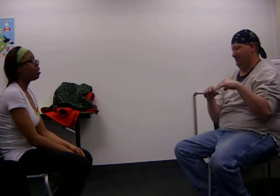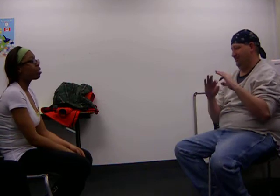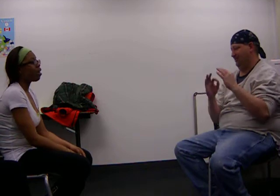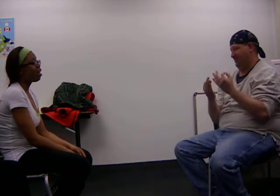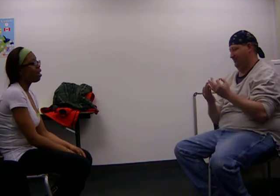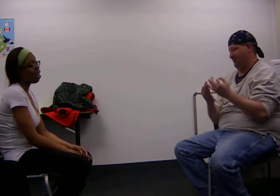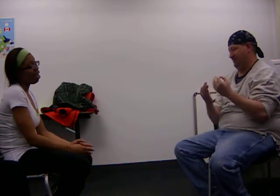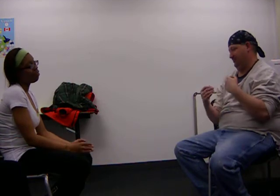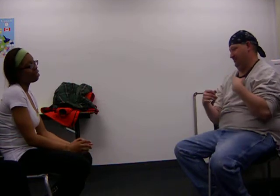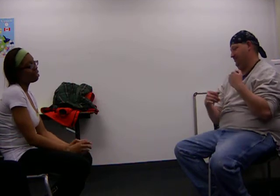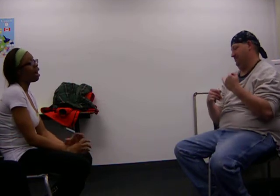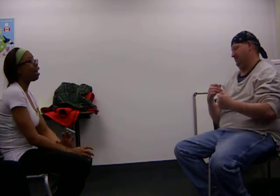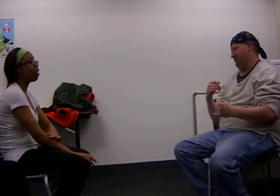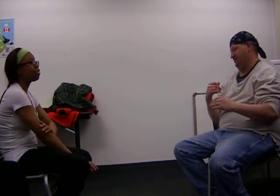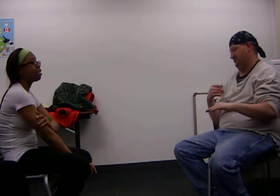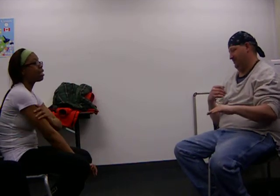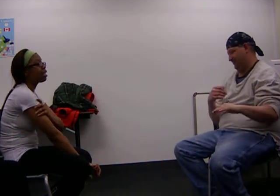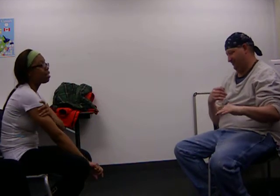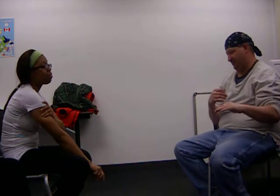so I have six.